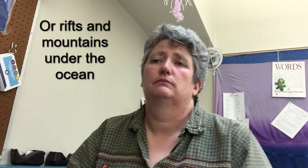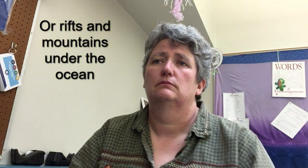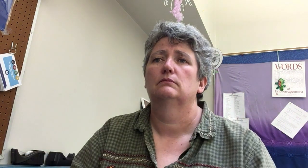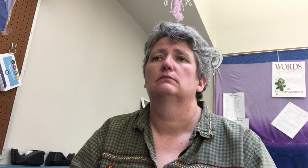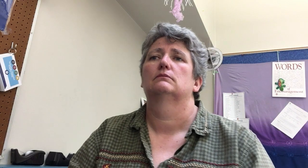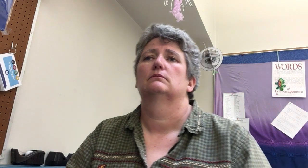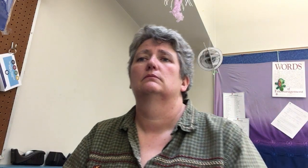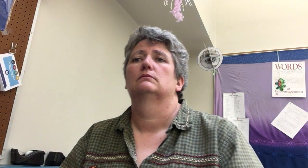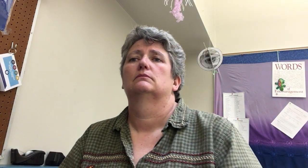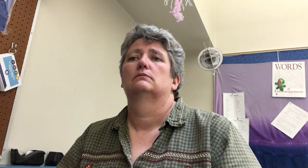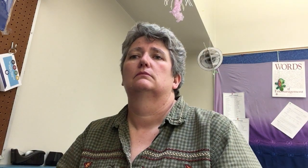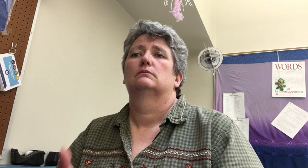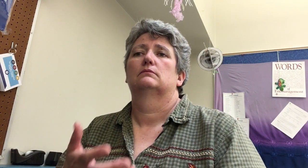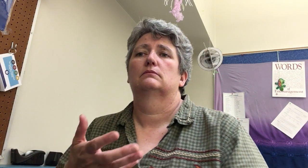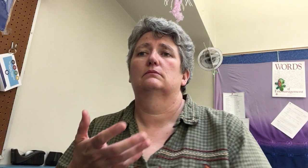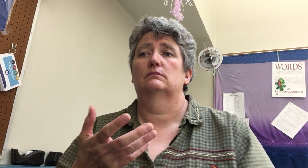a deep valley.